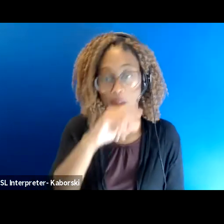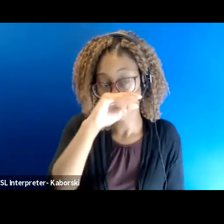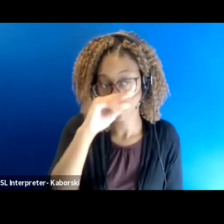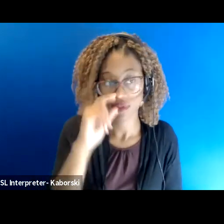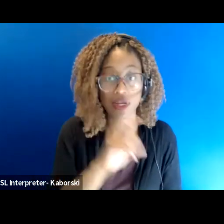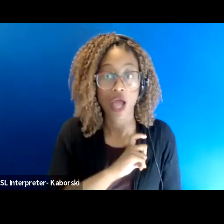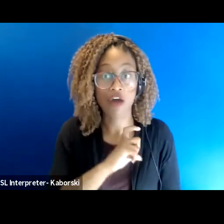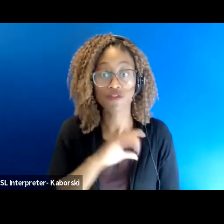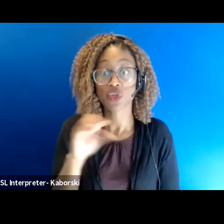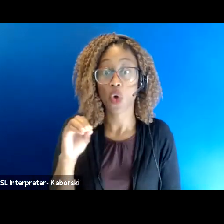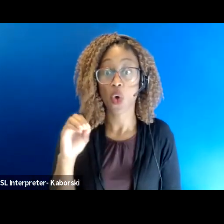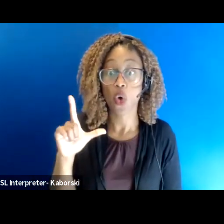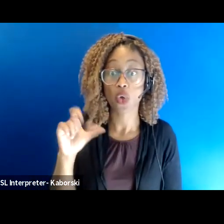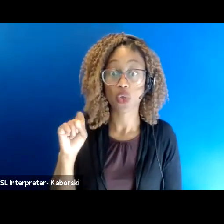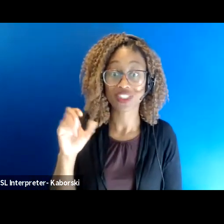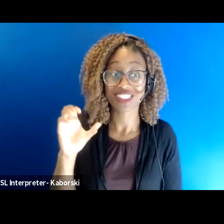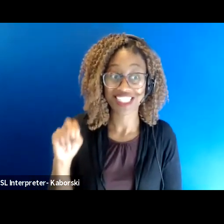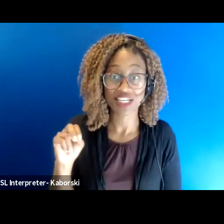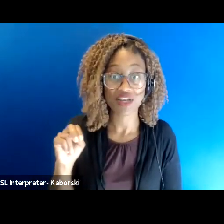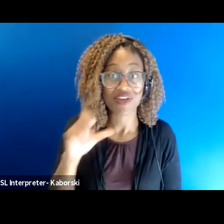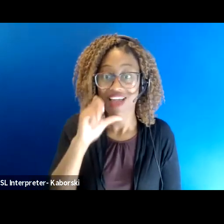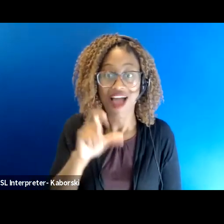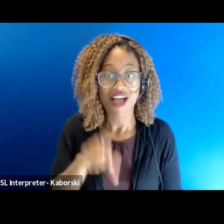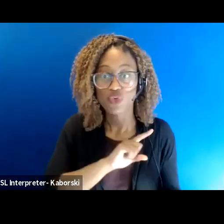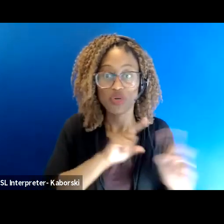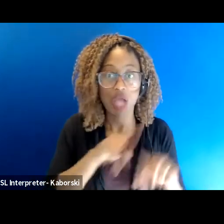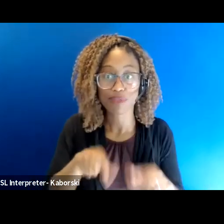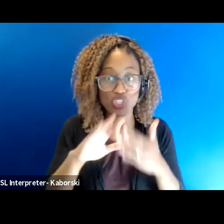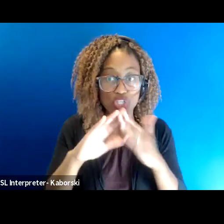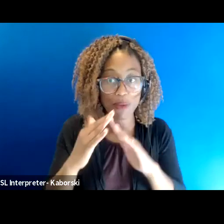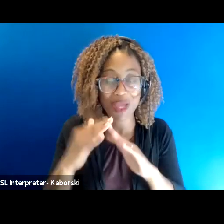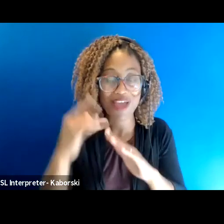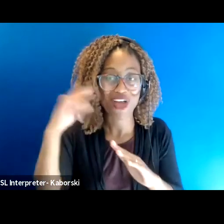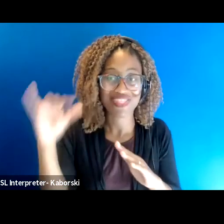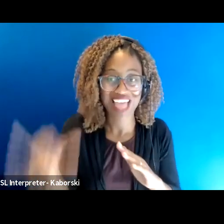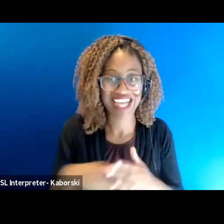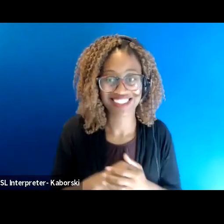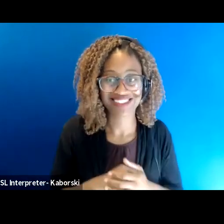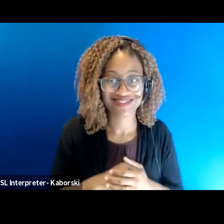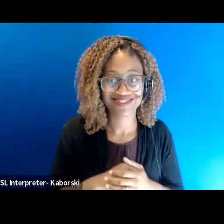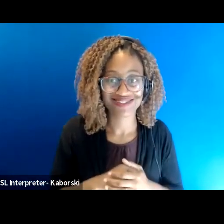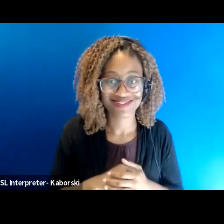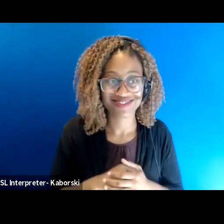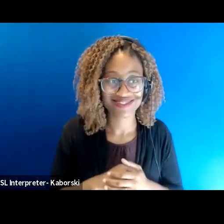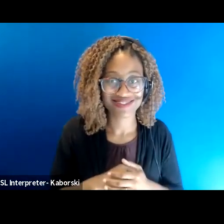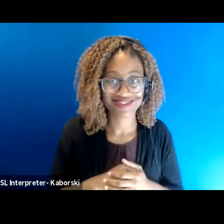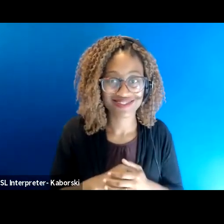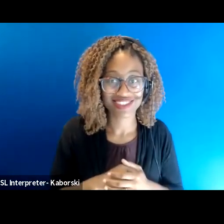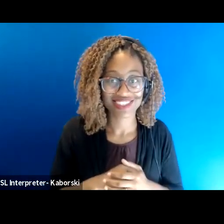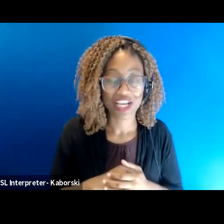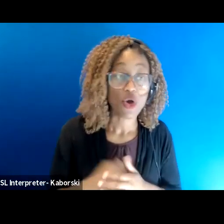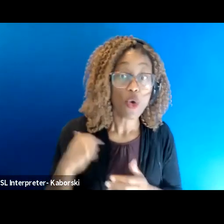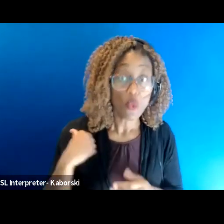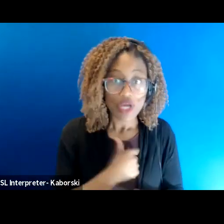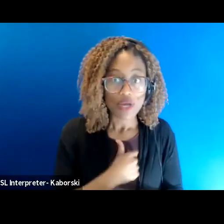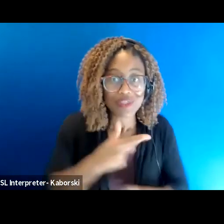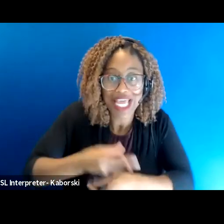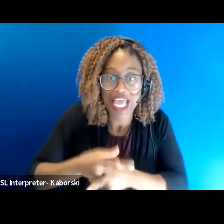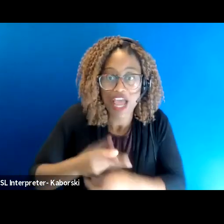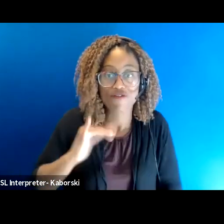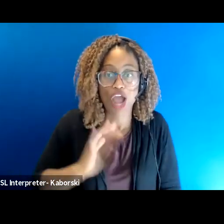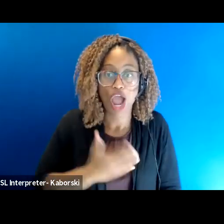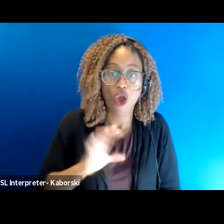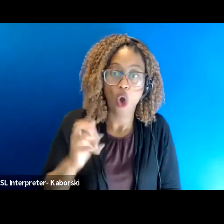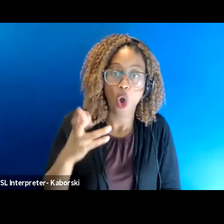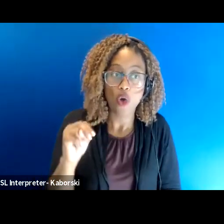Officer Olson would not have to come to a community, or would not come to a community to do quote